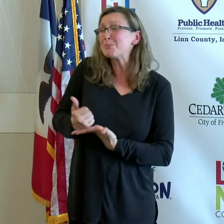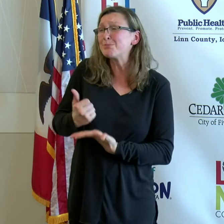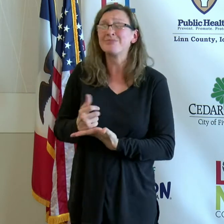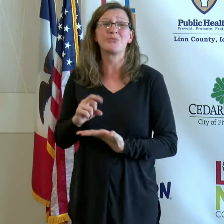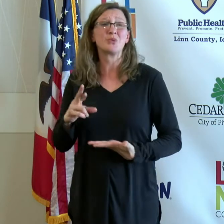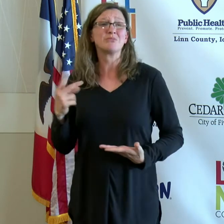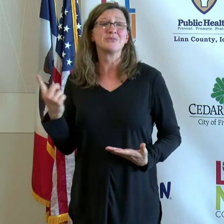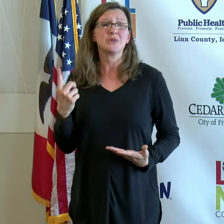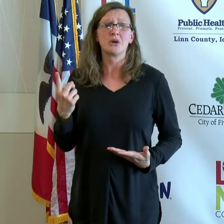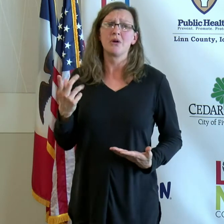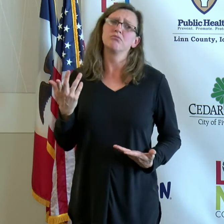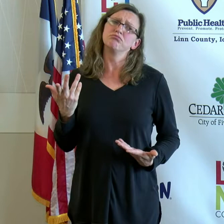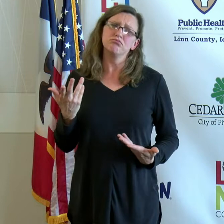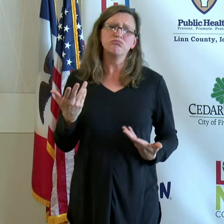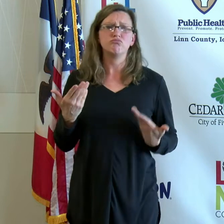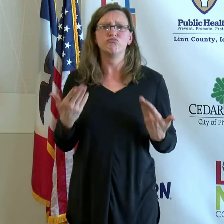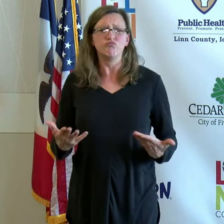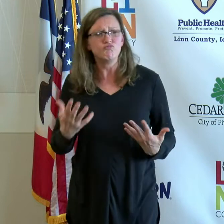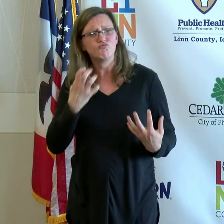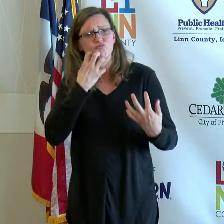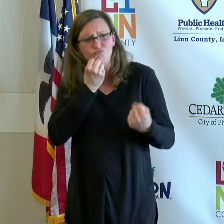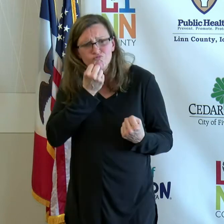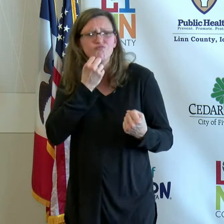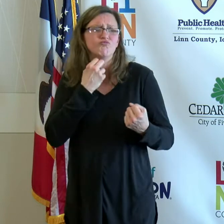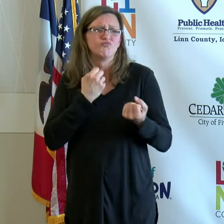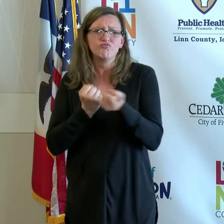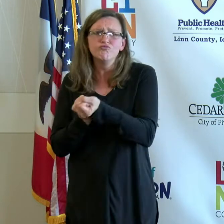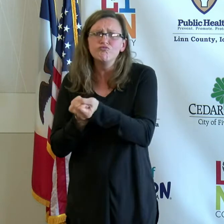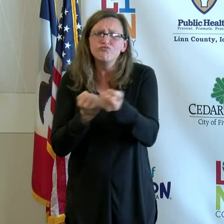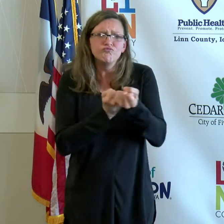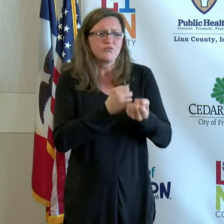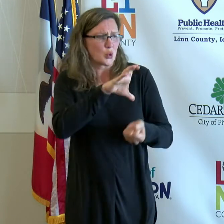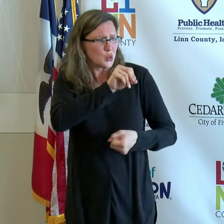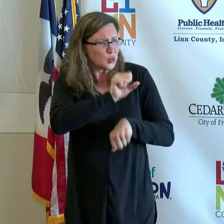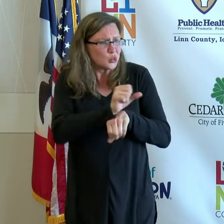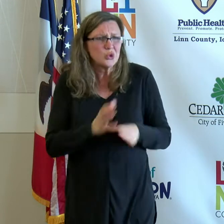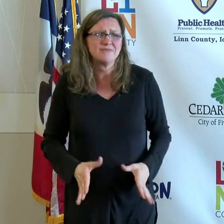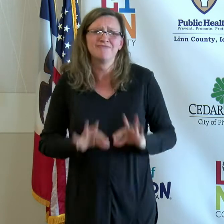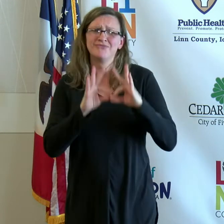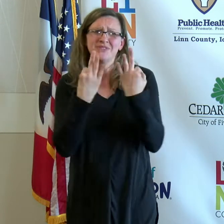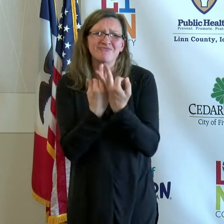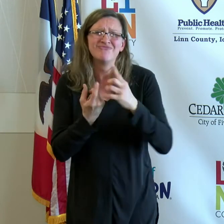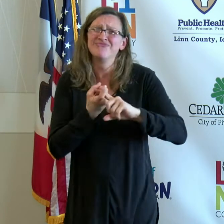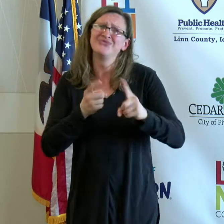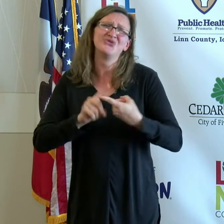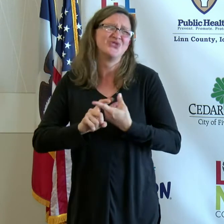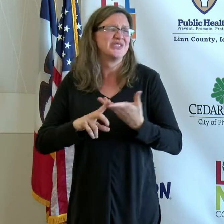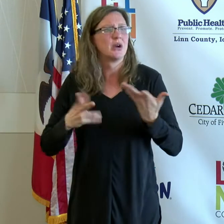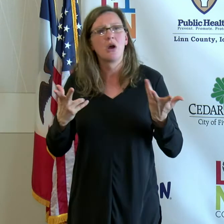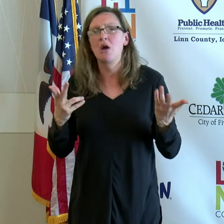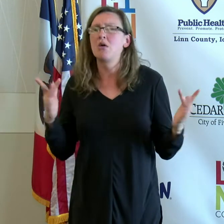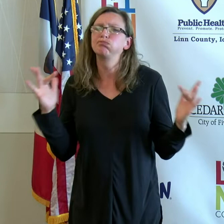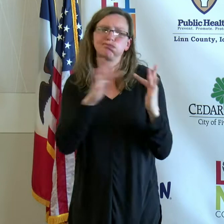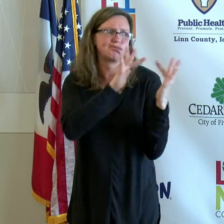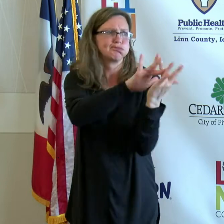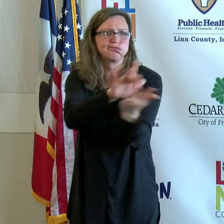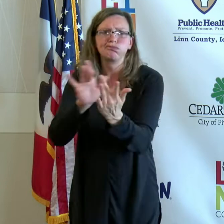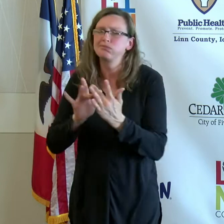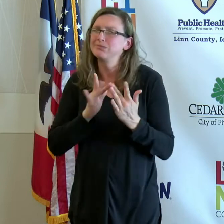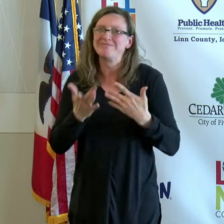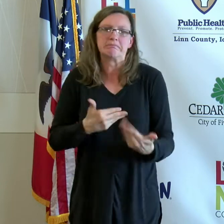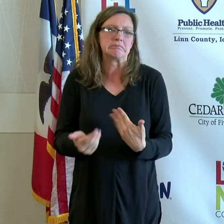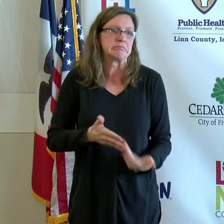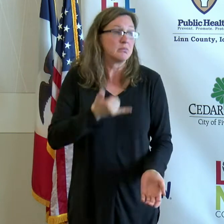family members, friends, coworkers, or neighbors, reach out by phone, email, text, or video conferencing to find out how